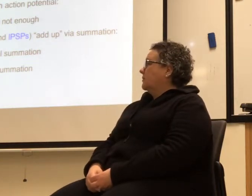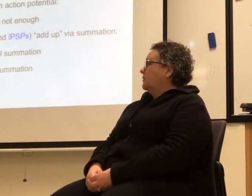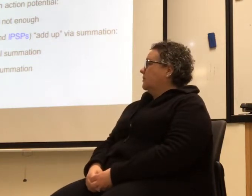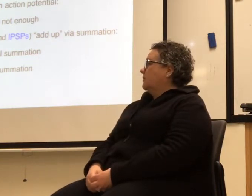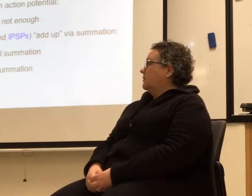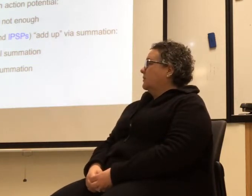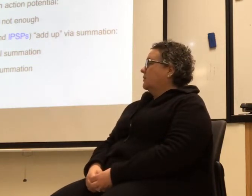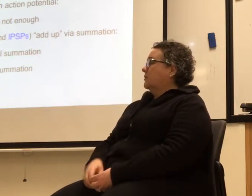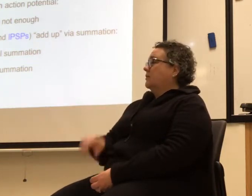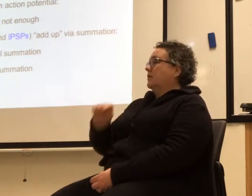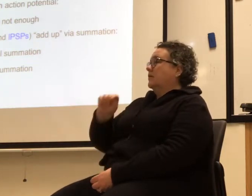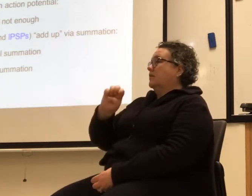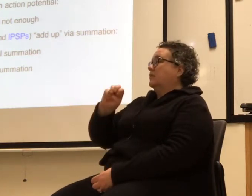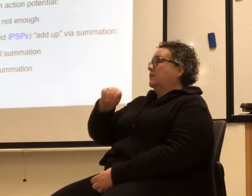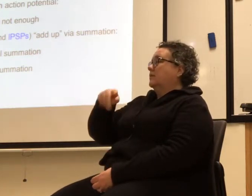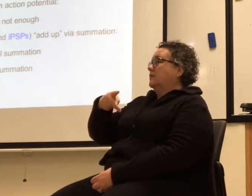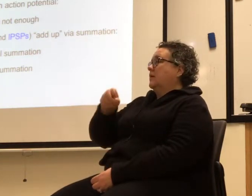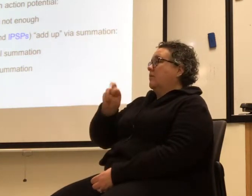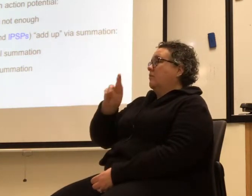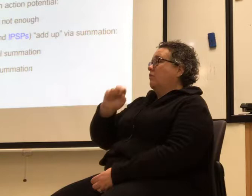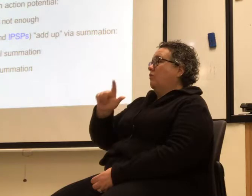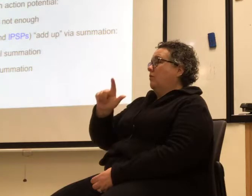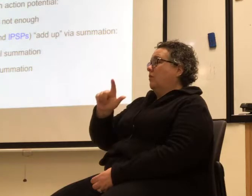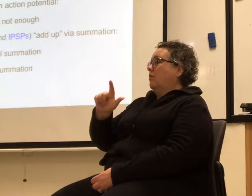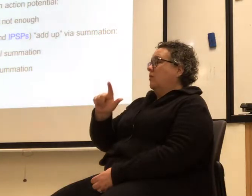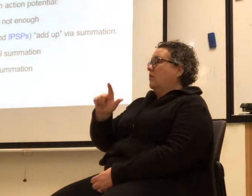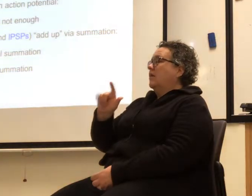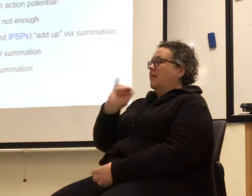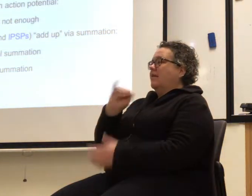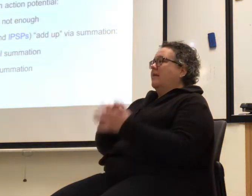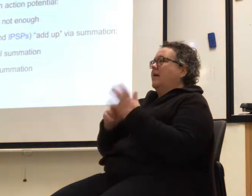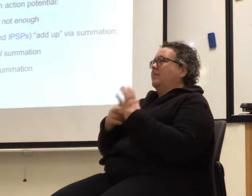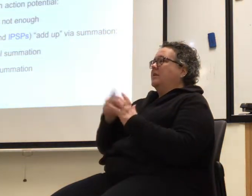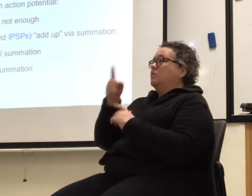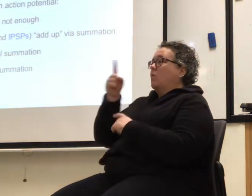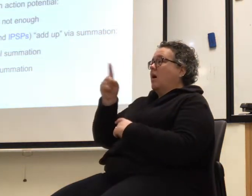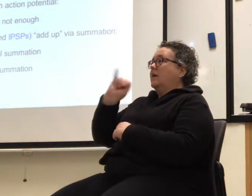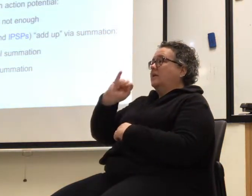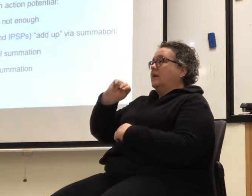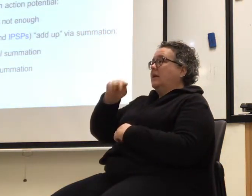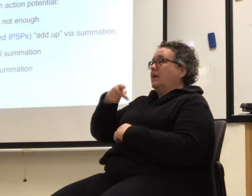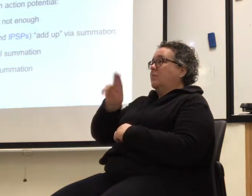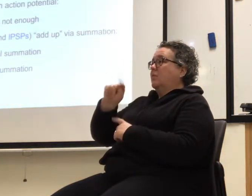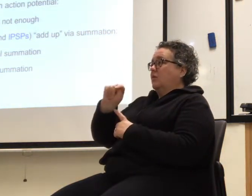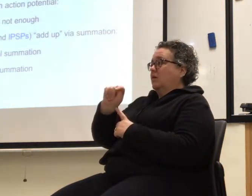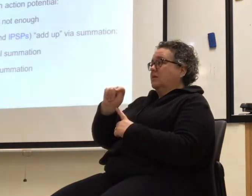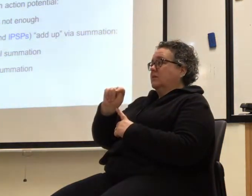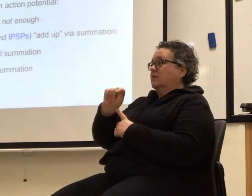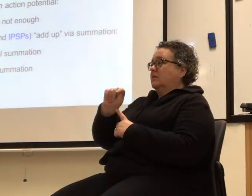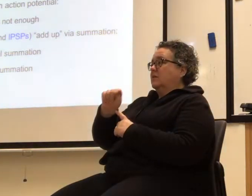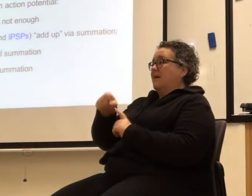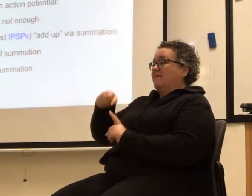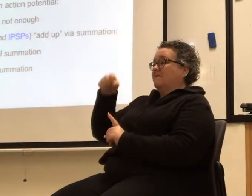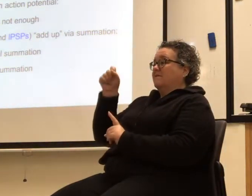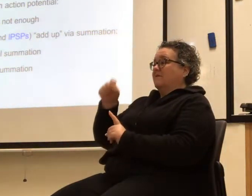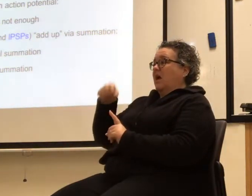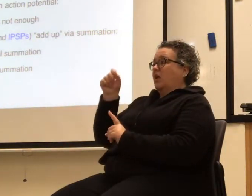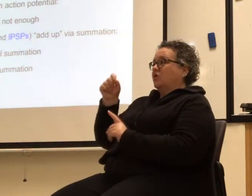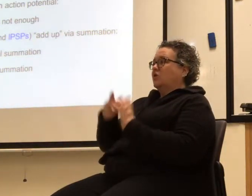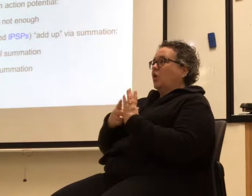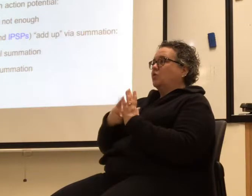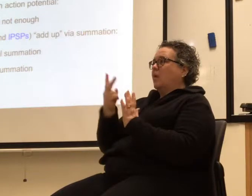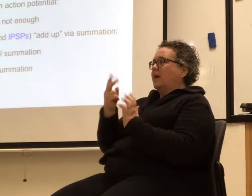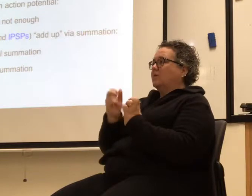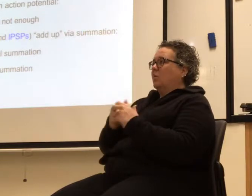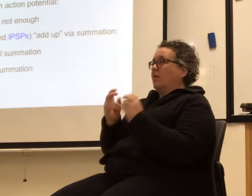Temporal summation is like one input fires twice with